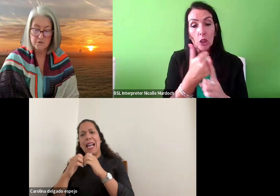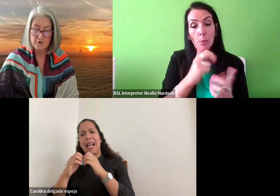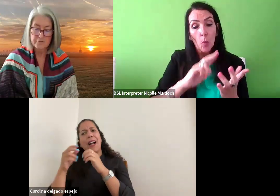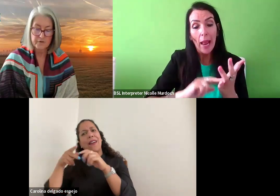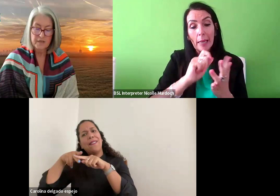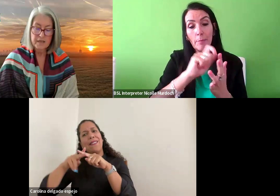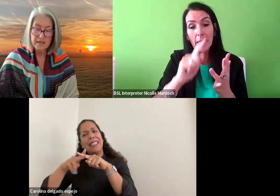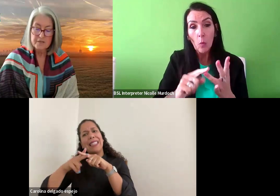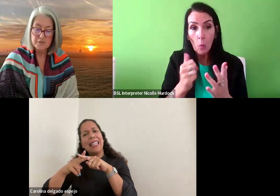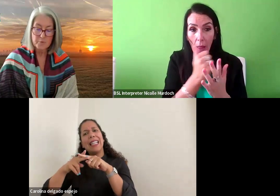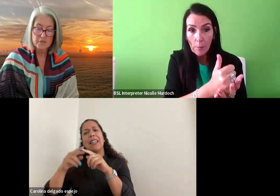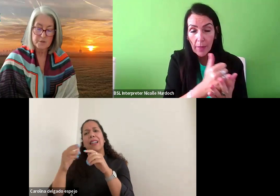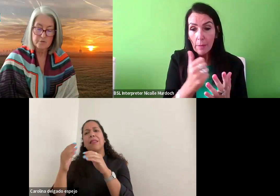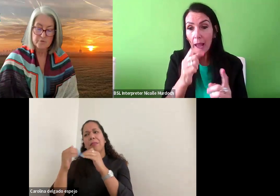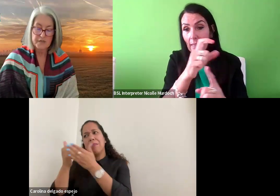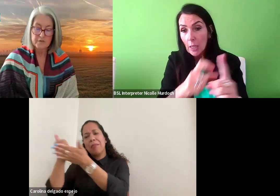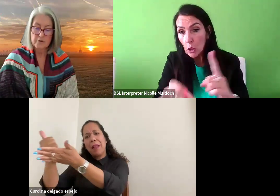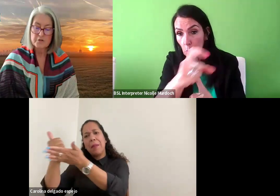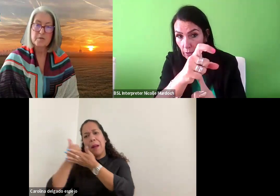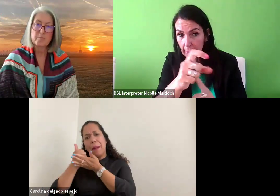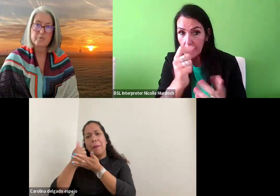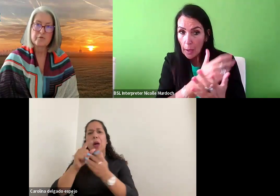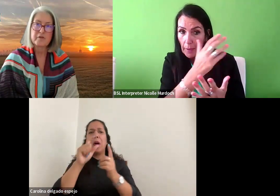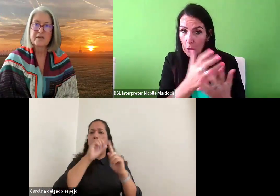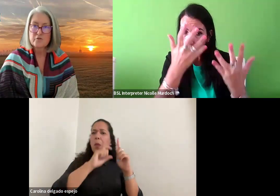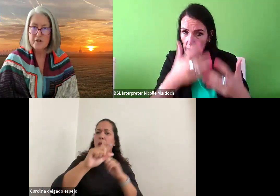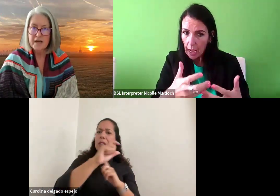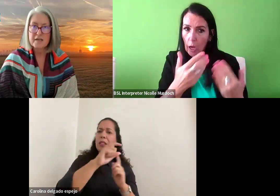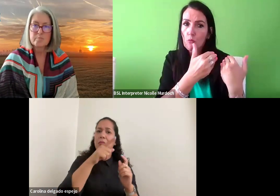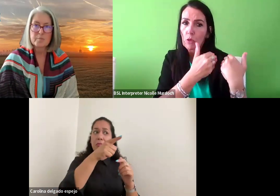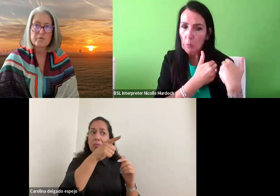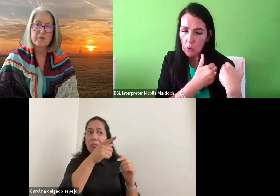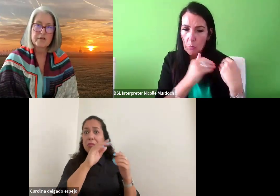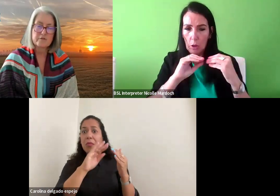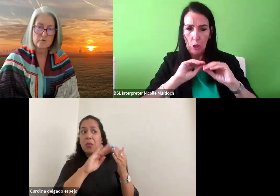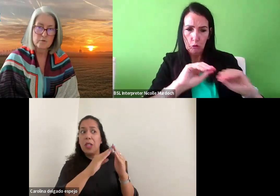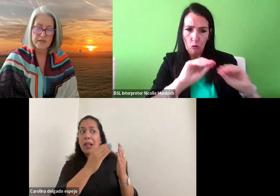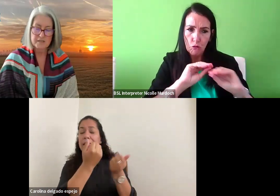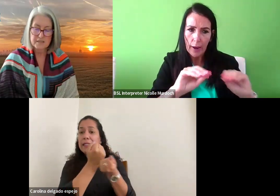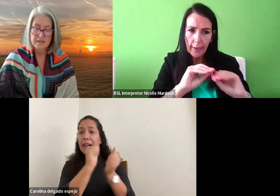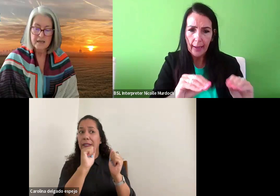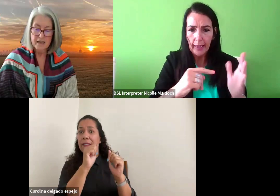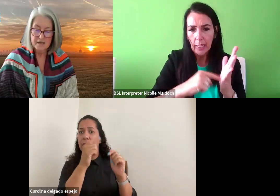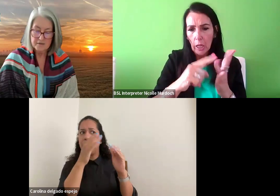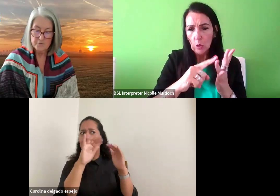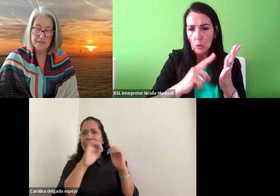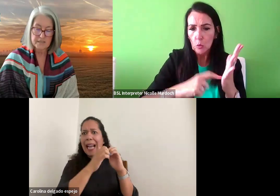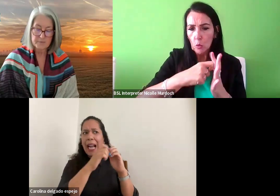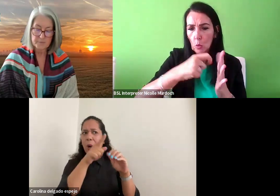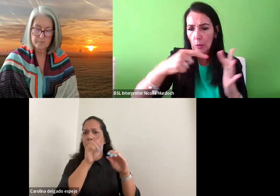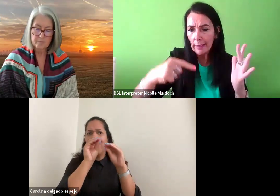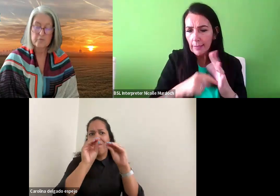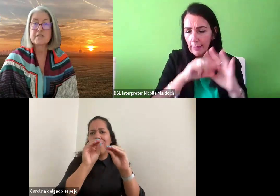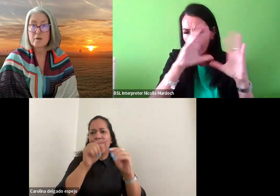they serve in the responsible use of technology by providing training, by providing toolkits and